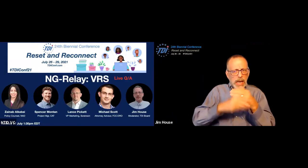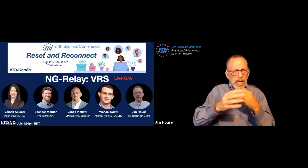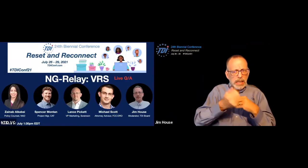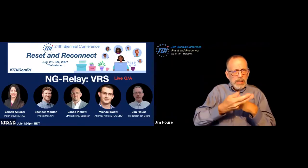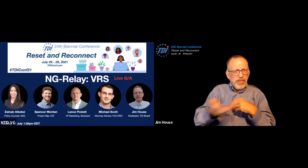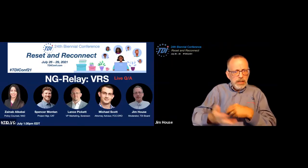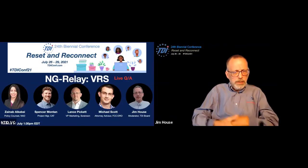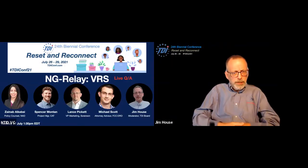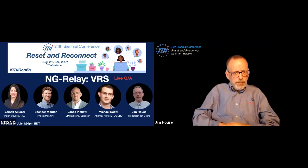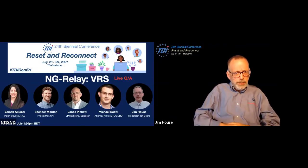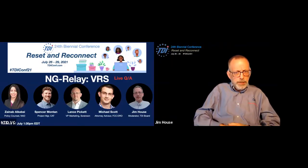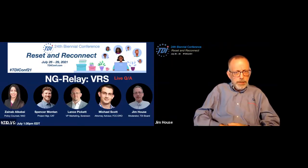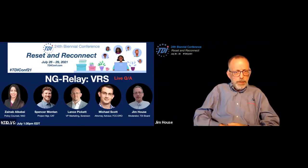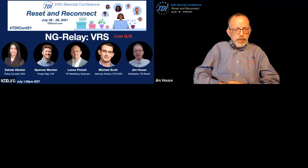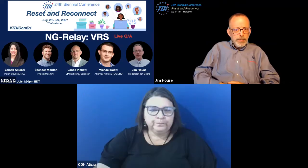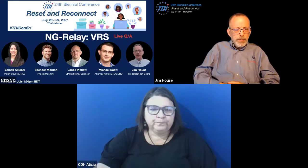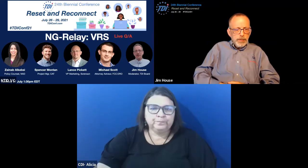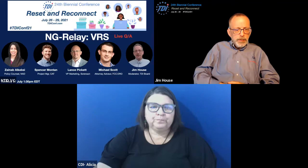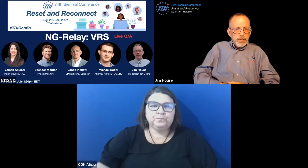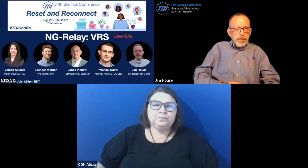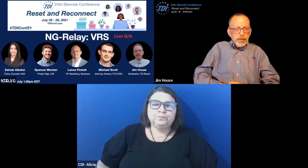Thank you, Michael. Do you have anything you want to add?